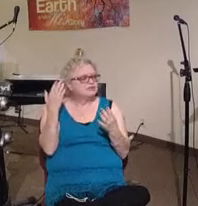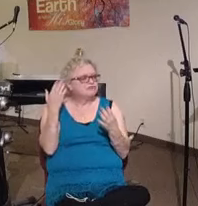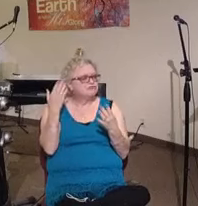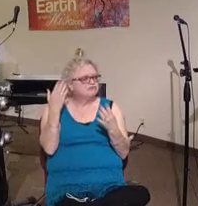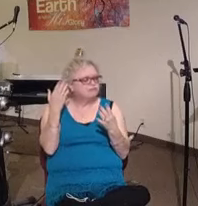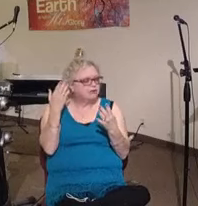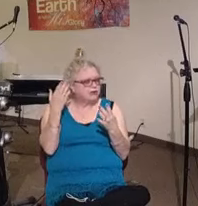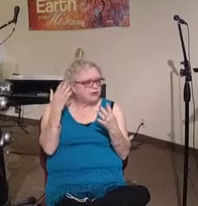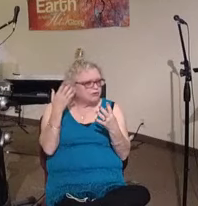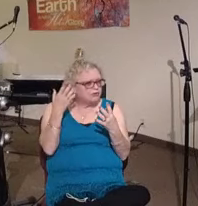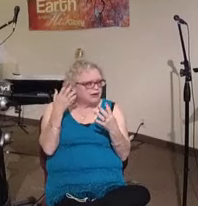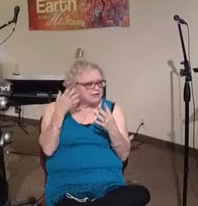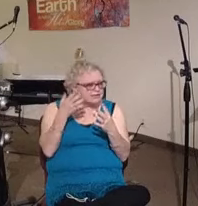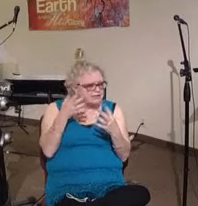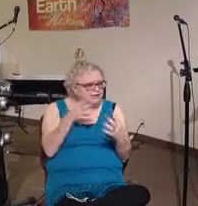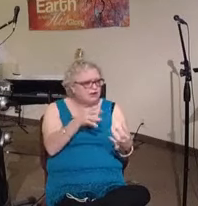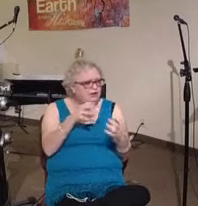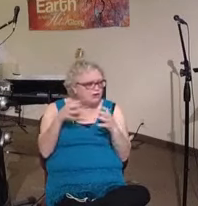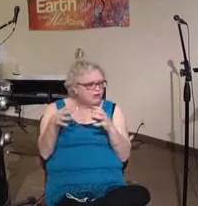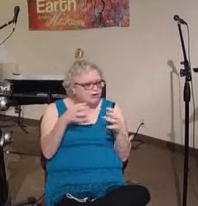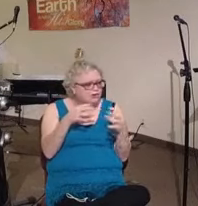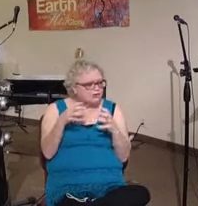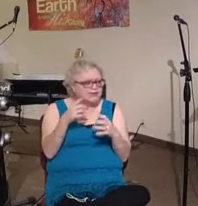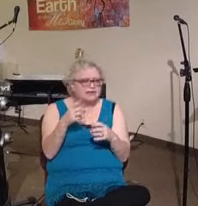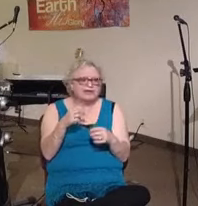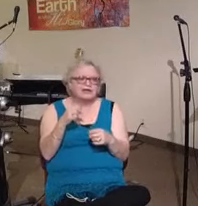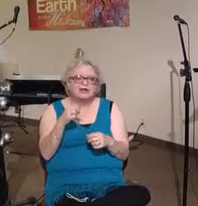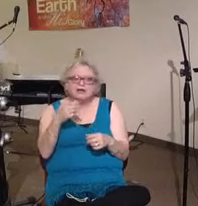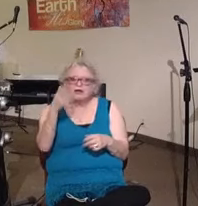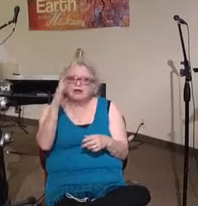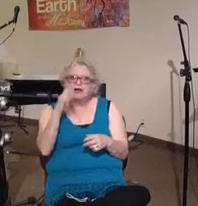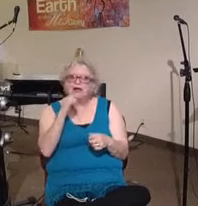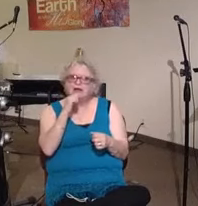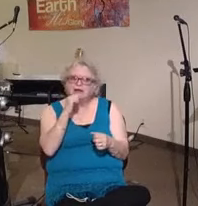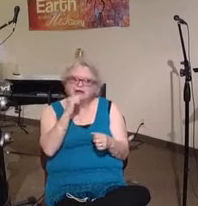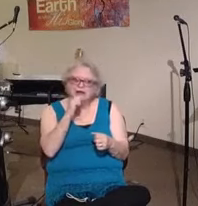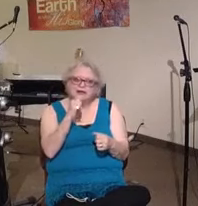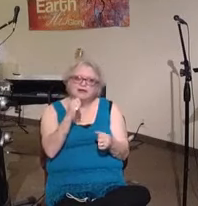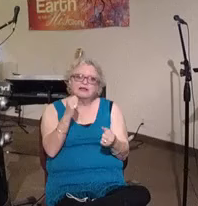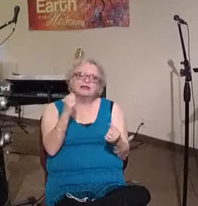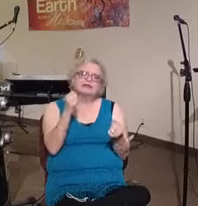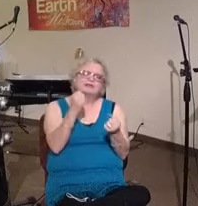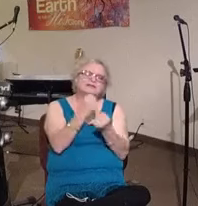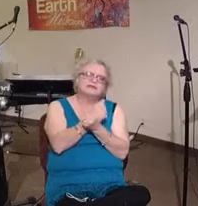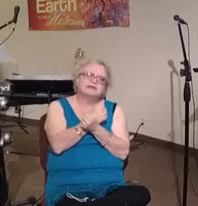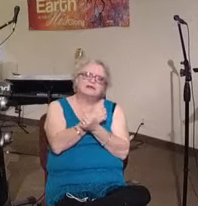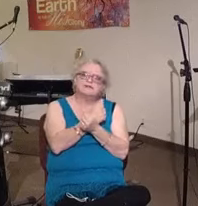and God is not cruel, he is not harsh, he is not unloving, but there are things he put,